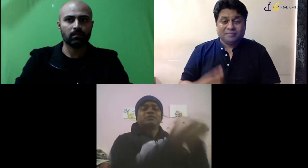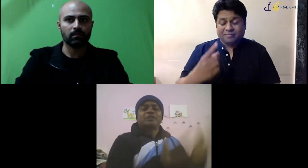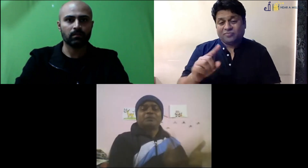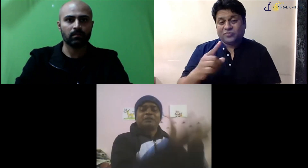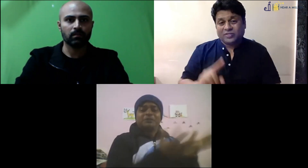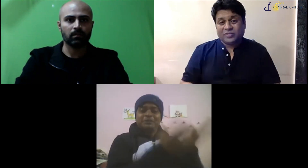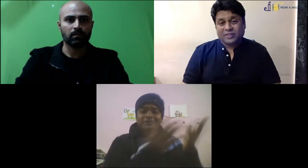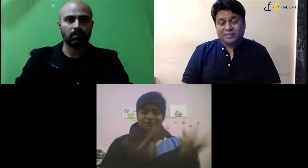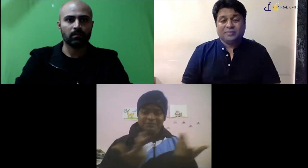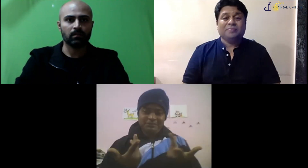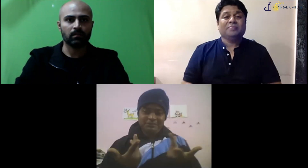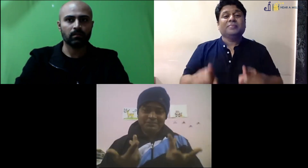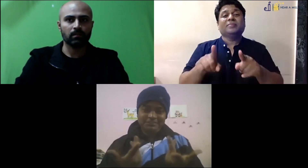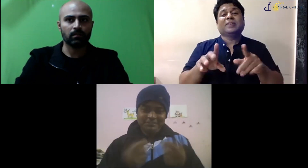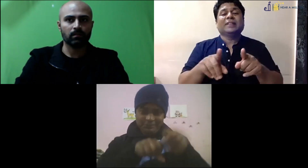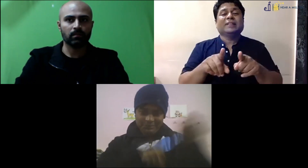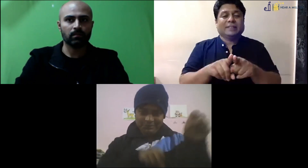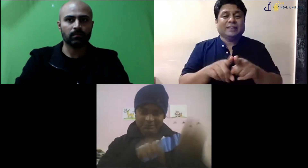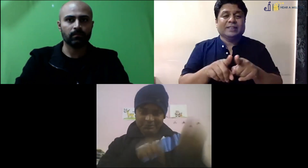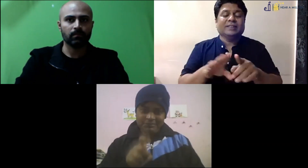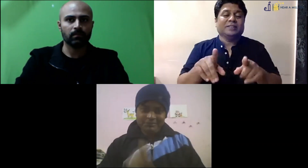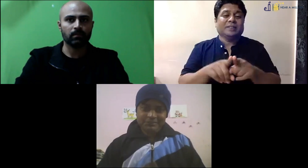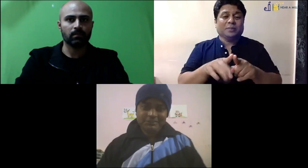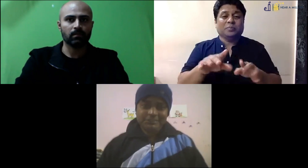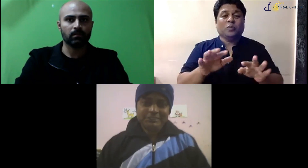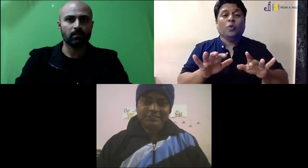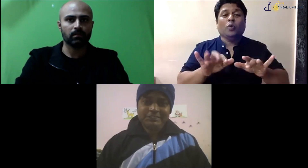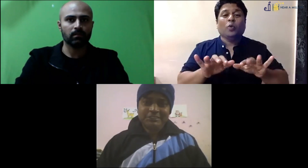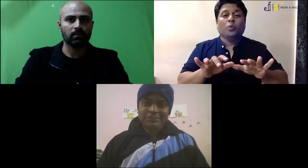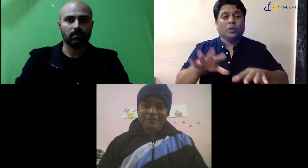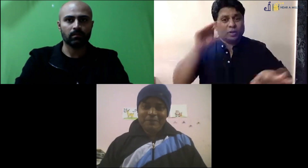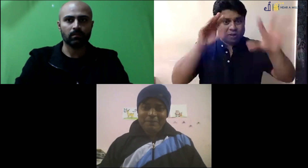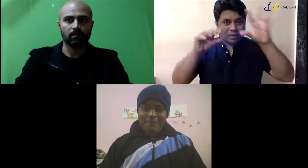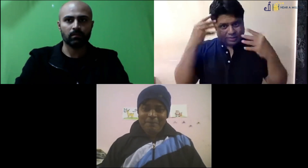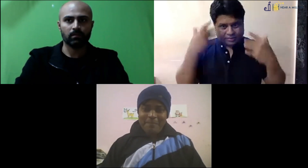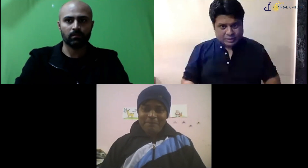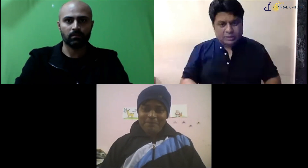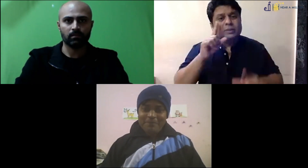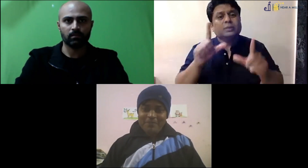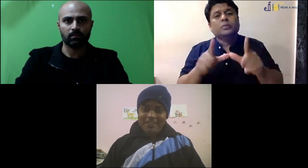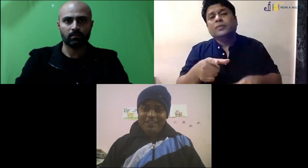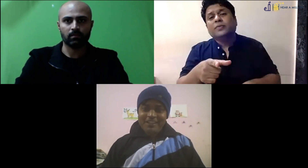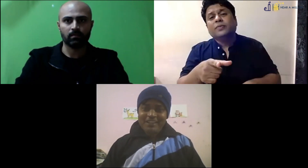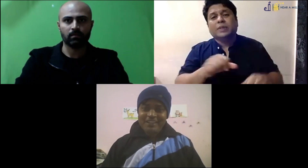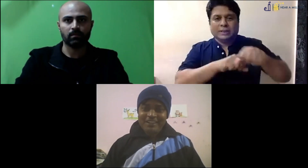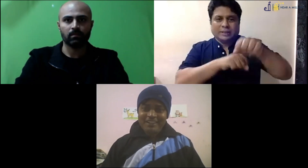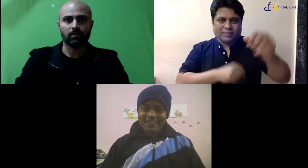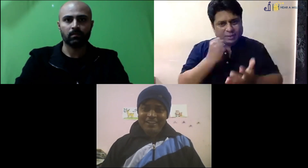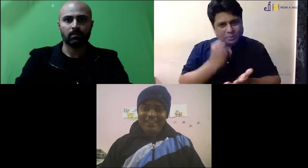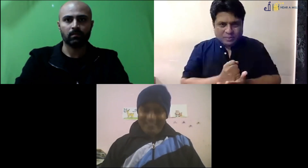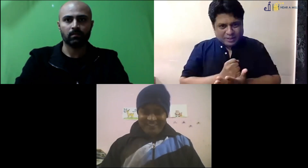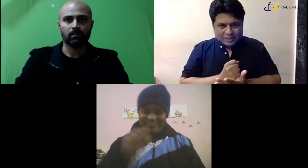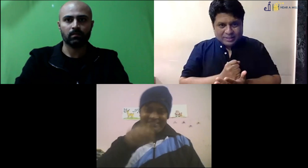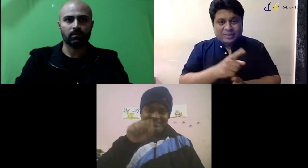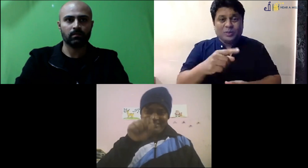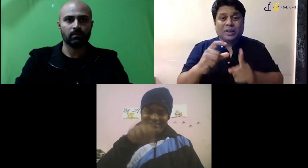of work further with it. Okay. All right. It's like if you